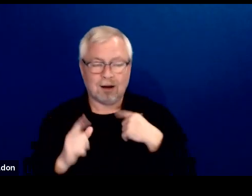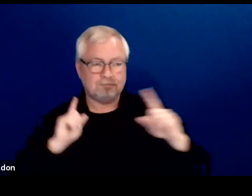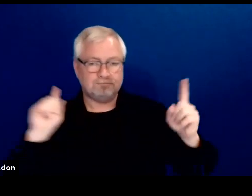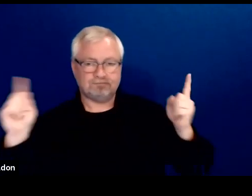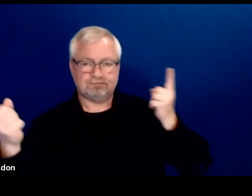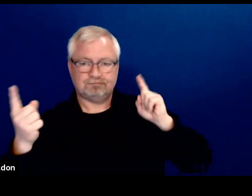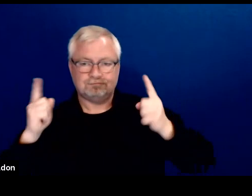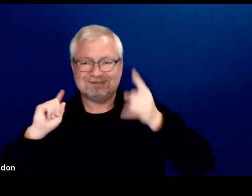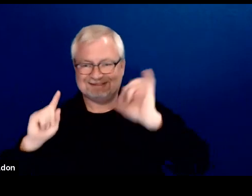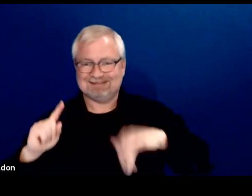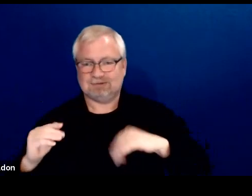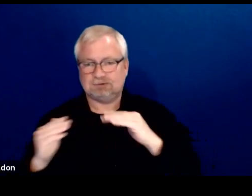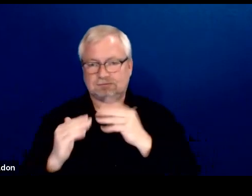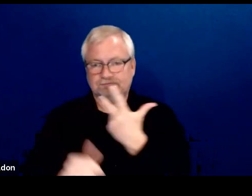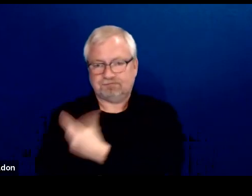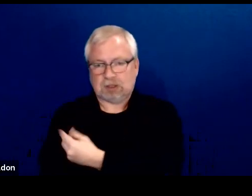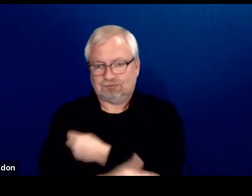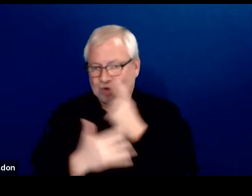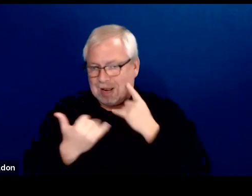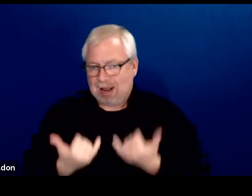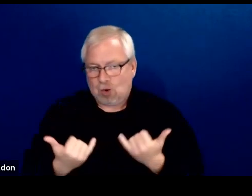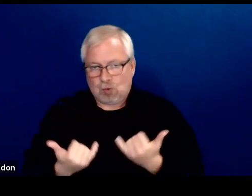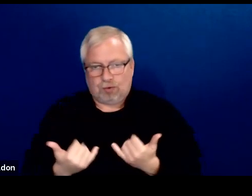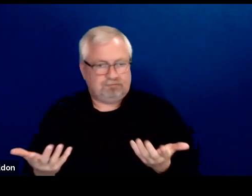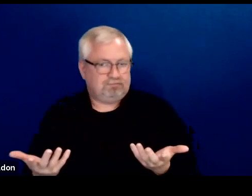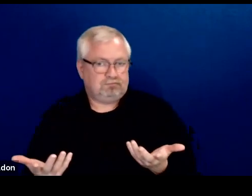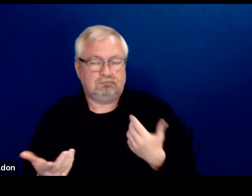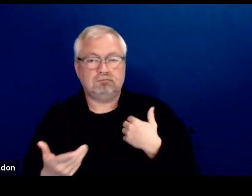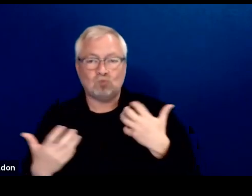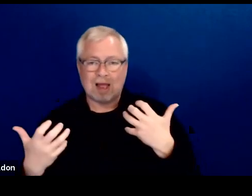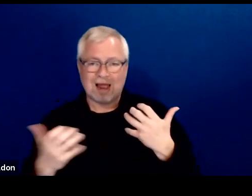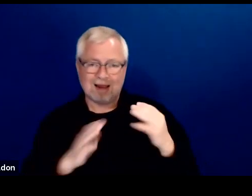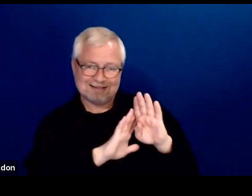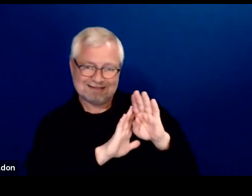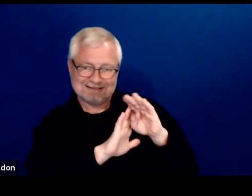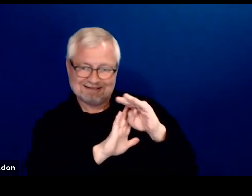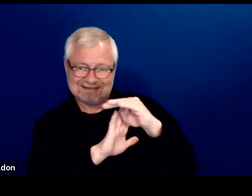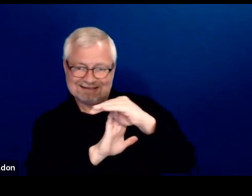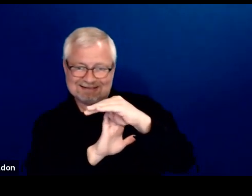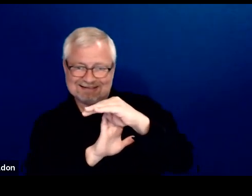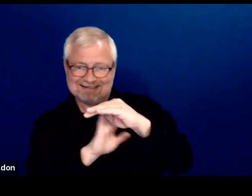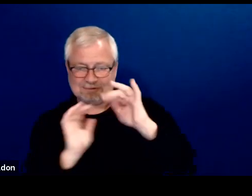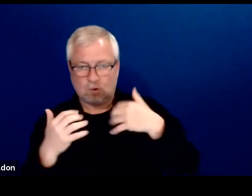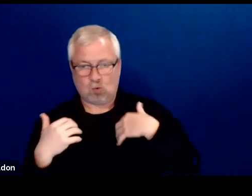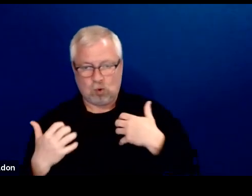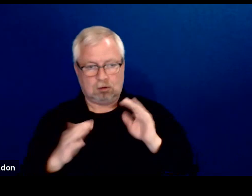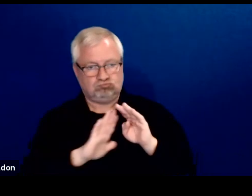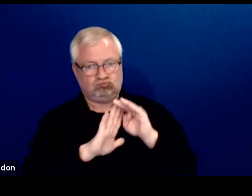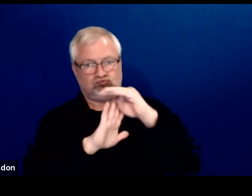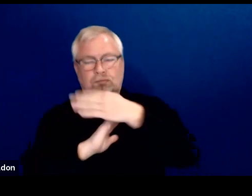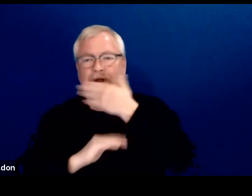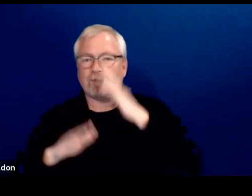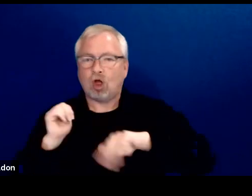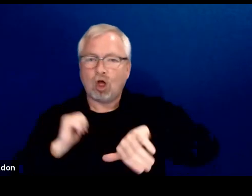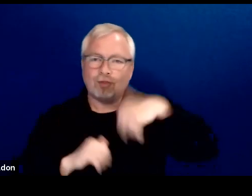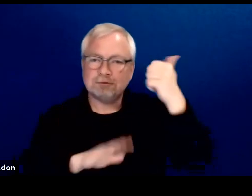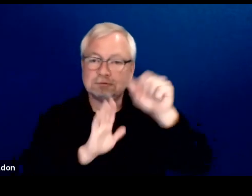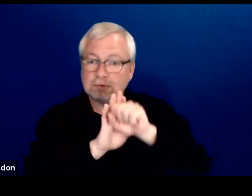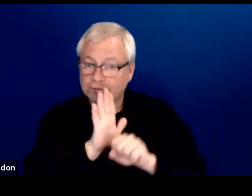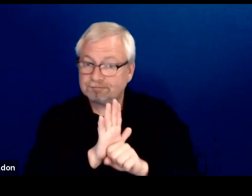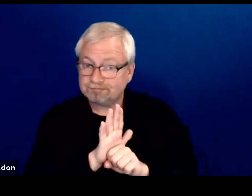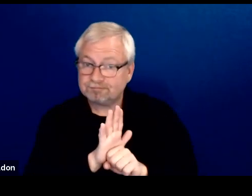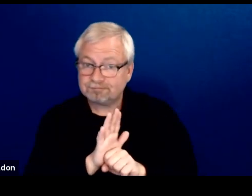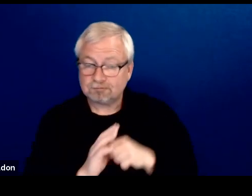time, we have flattened the curve more than any other state. We are able to keep that for a longer period of time. We are getting